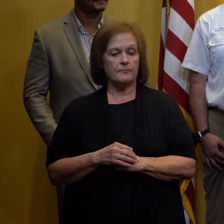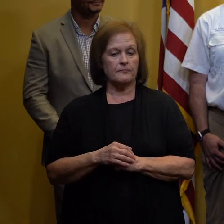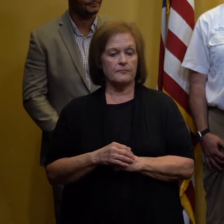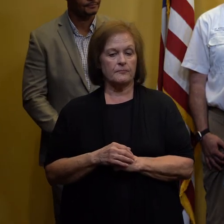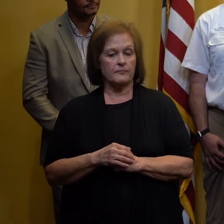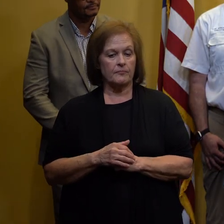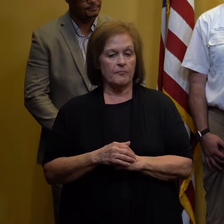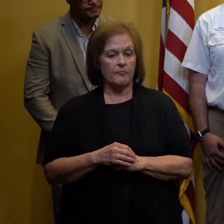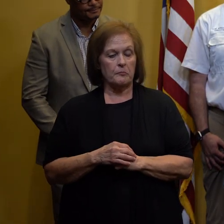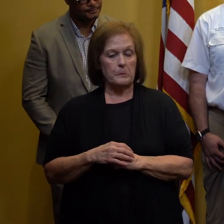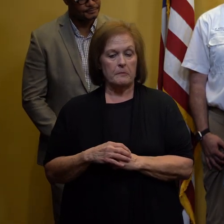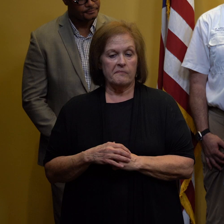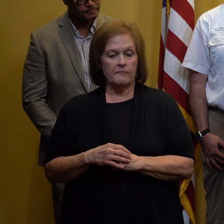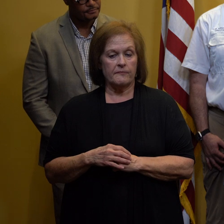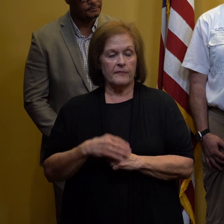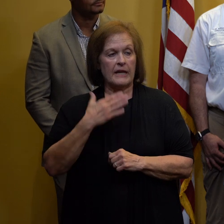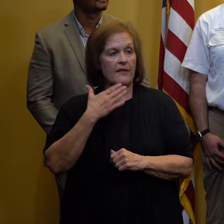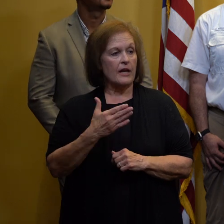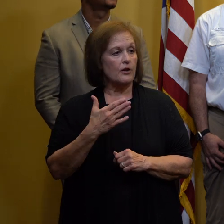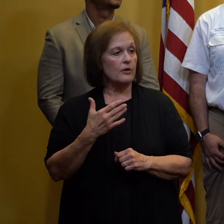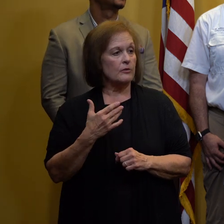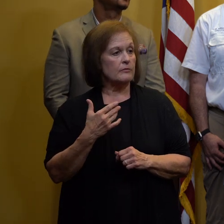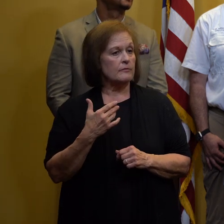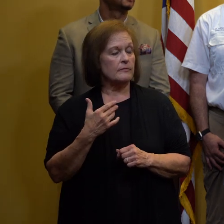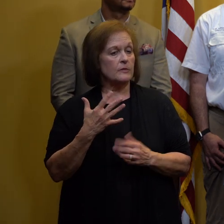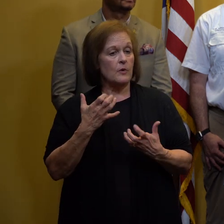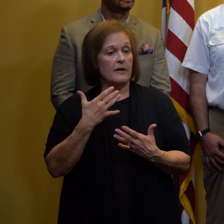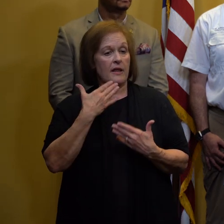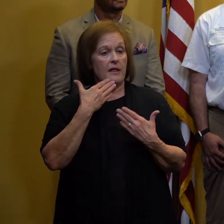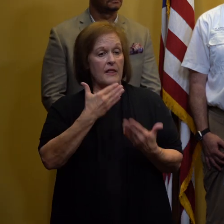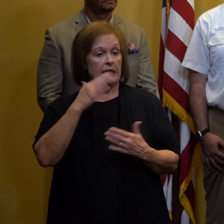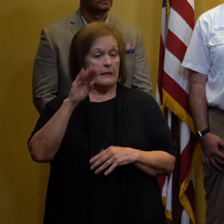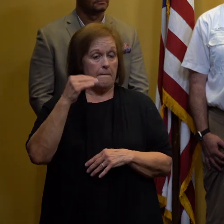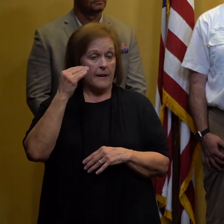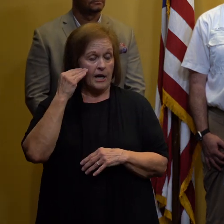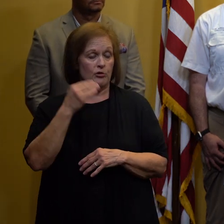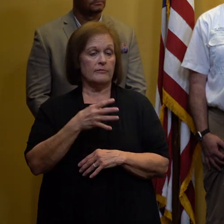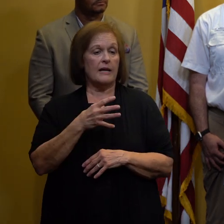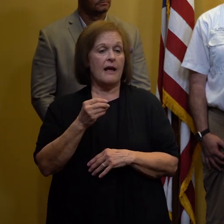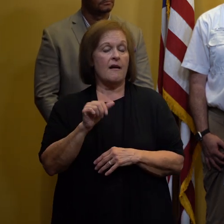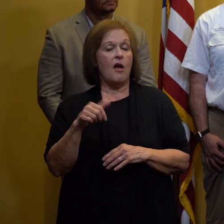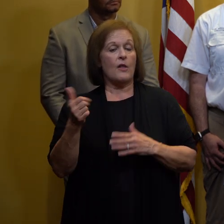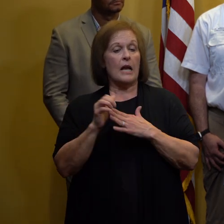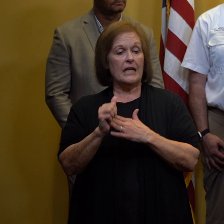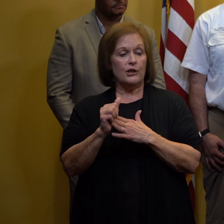Thank you, Madam Mayor. Again, I want to echo what was already said. I want to thank the mayor and other leadership for